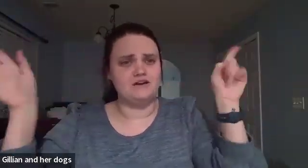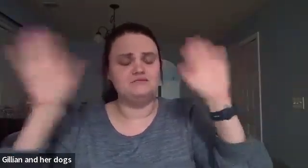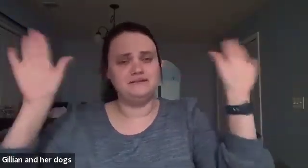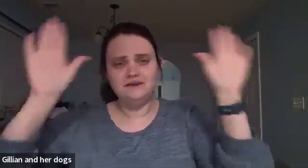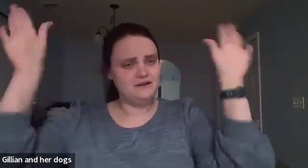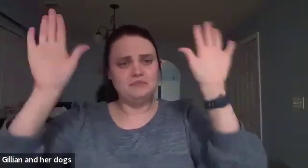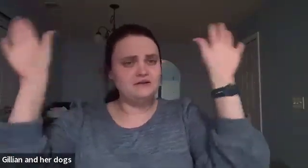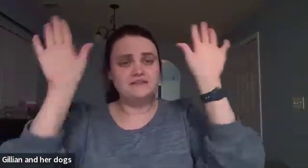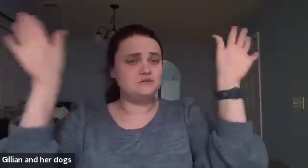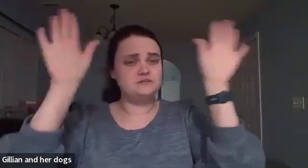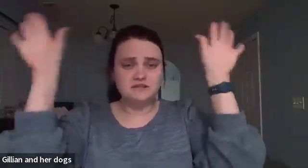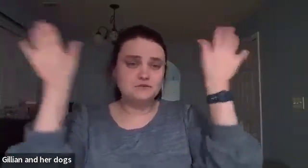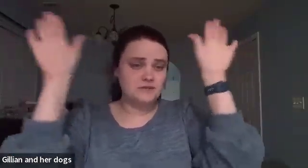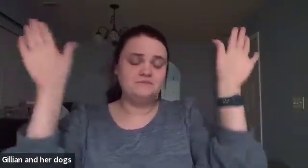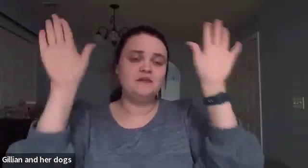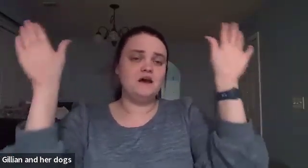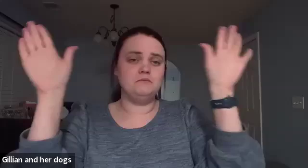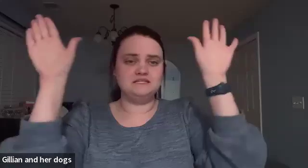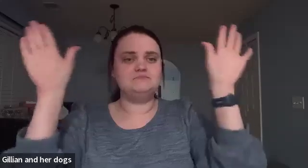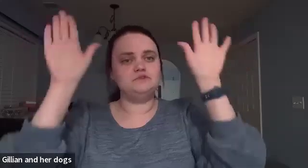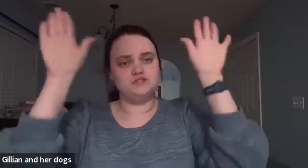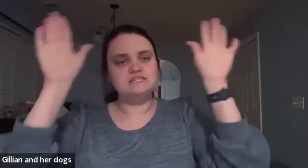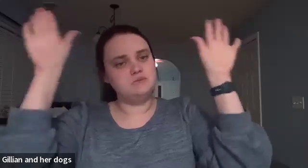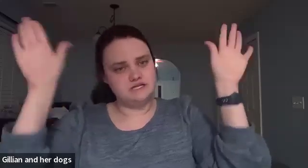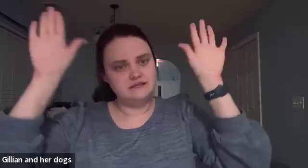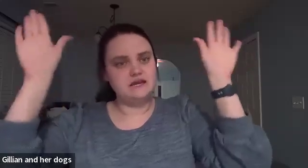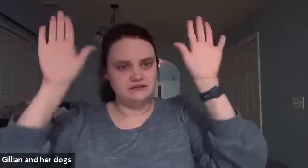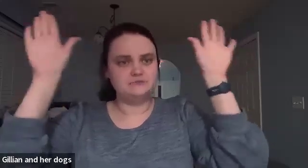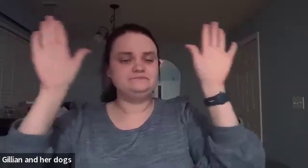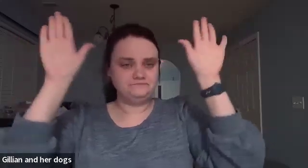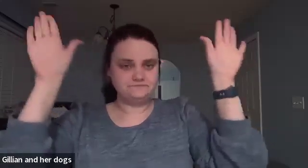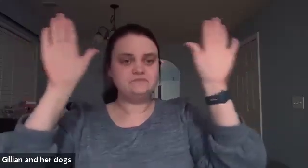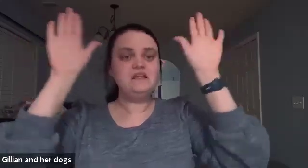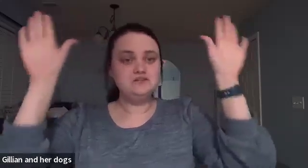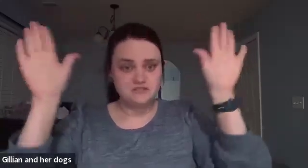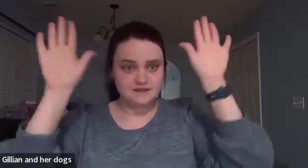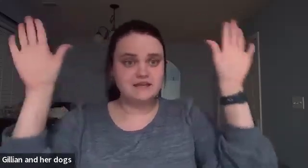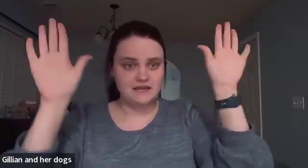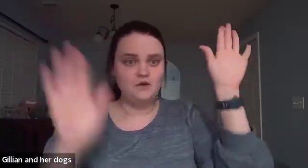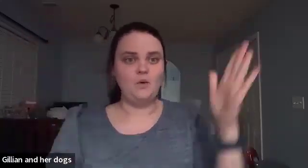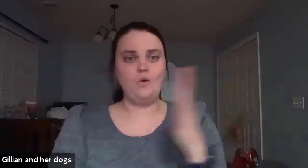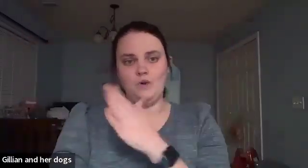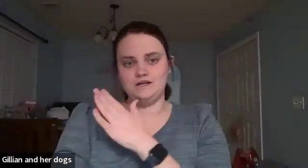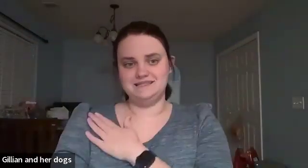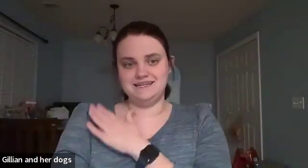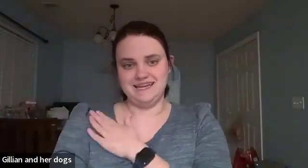thought of. But apparently that's always been stuck with me. It's like rejoicing, praising kind of deal. Sunday or